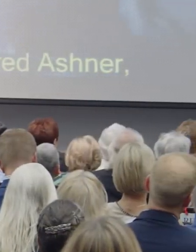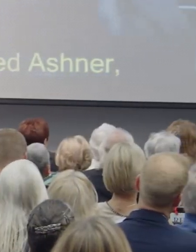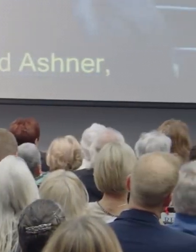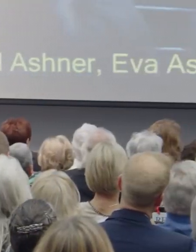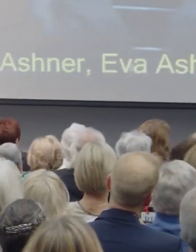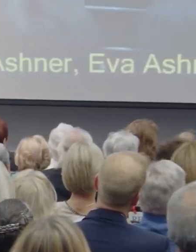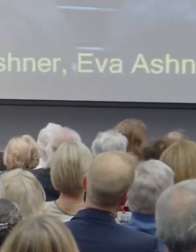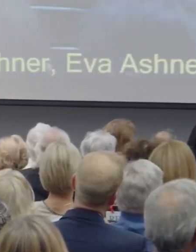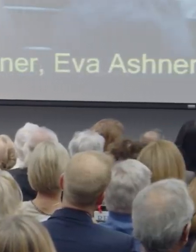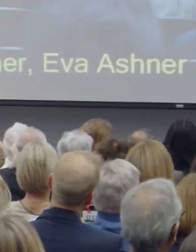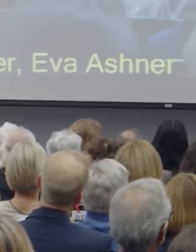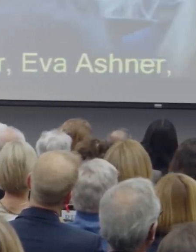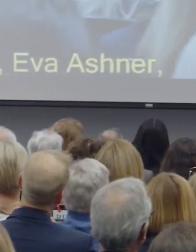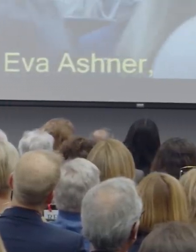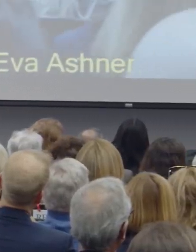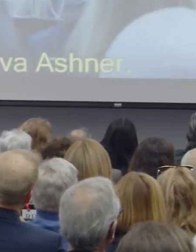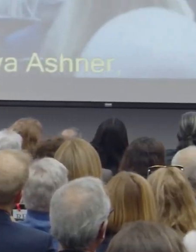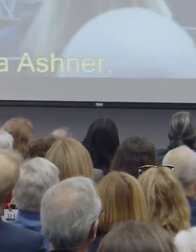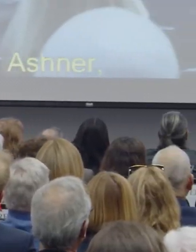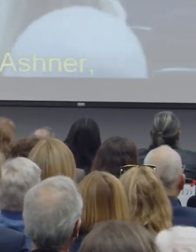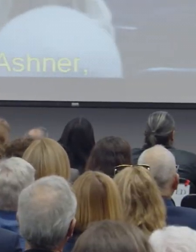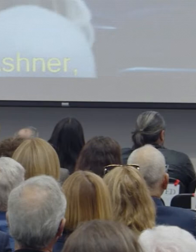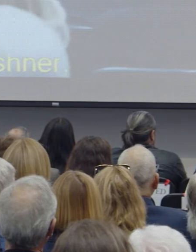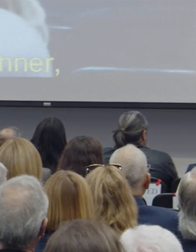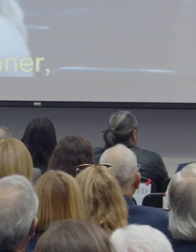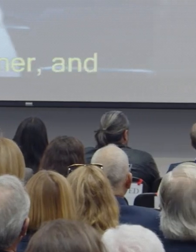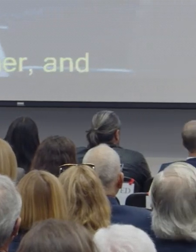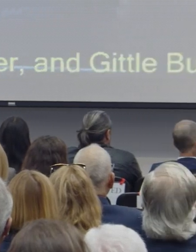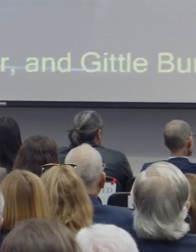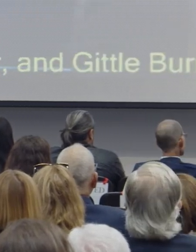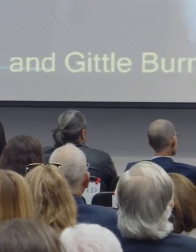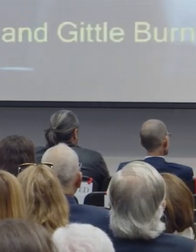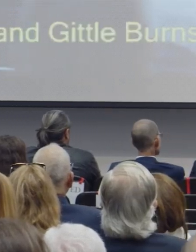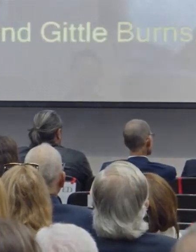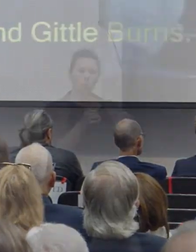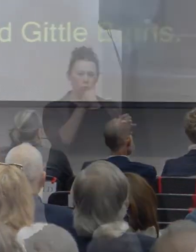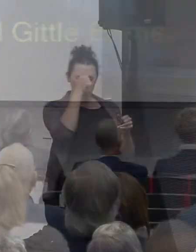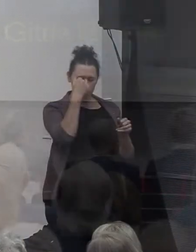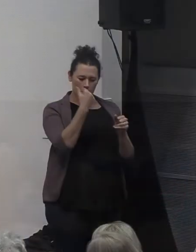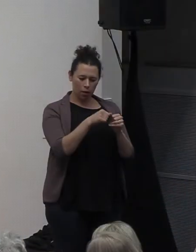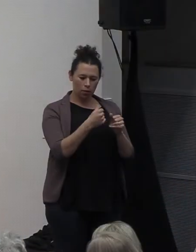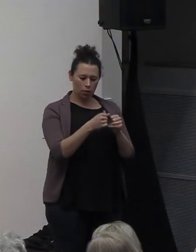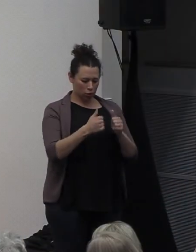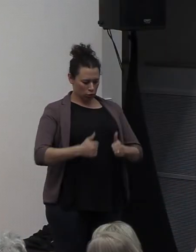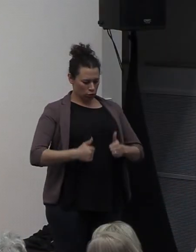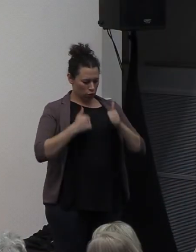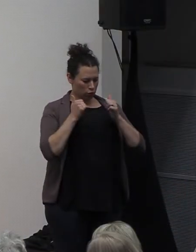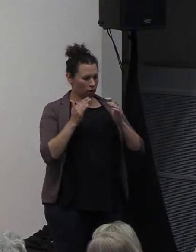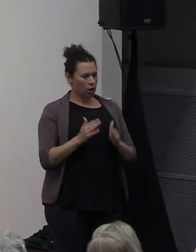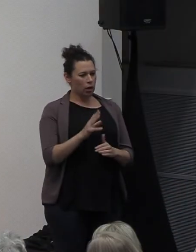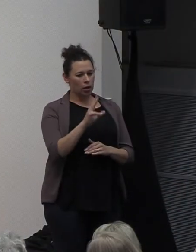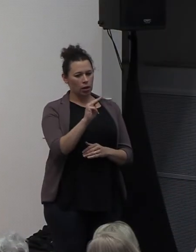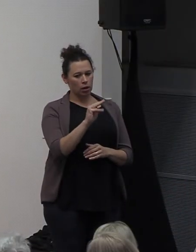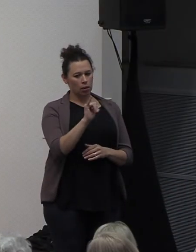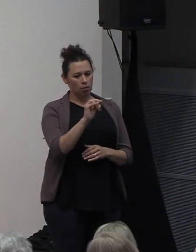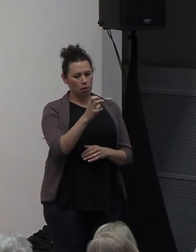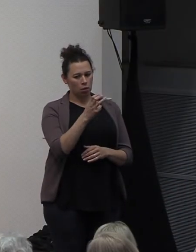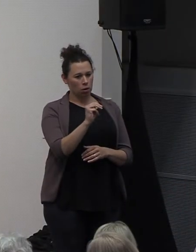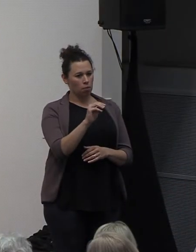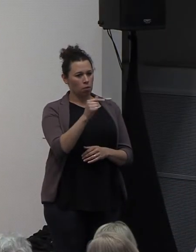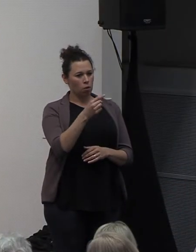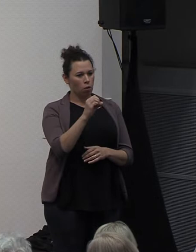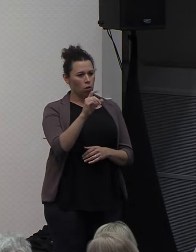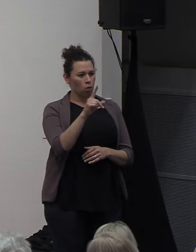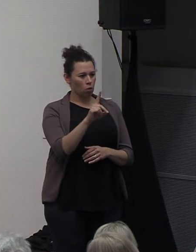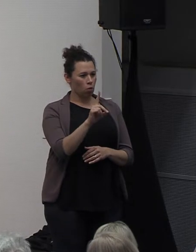Miriam Raskin. Further, I would like to remember the survivor Marianne Goldstein, whom we lost last